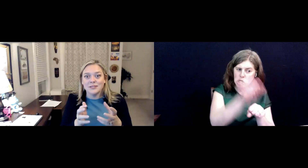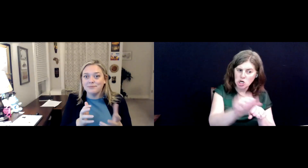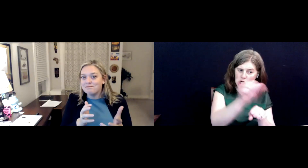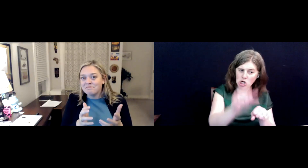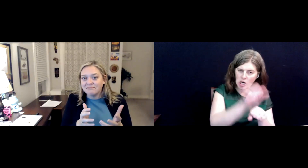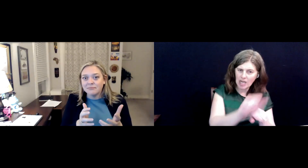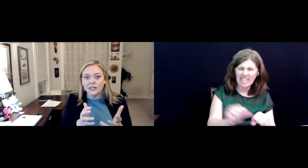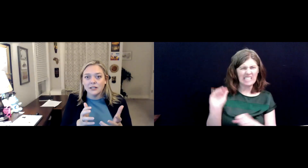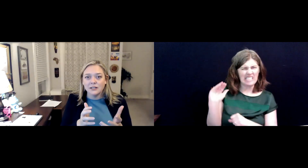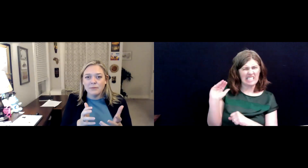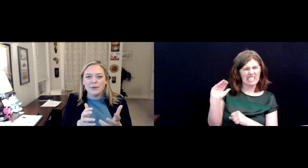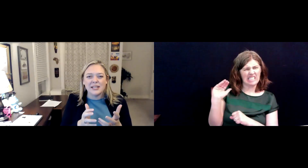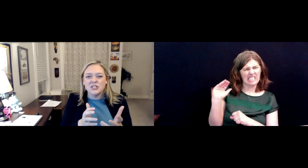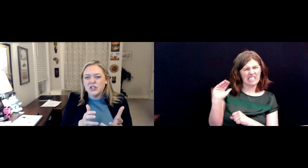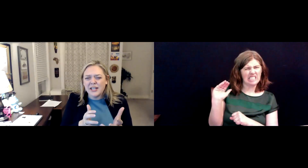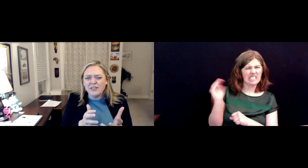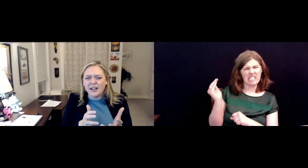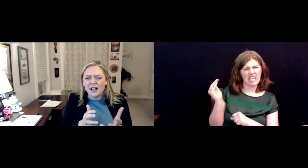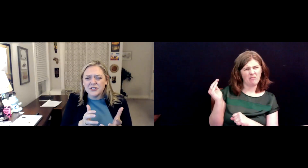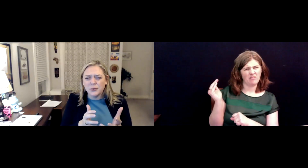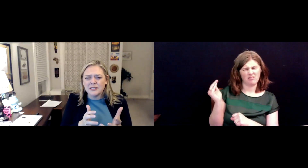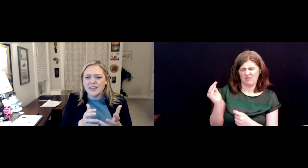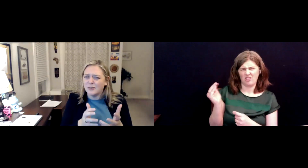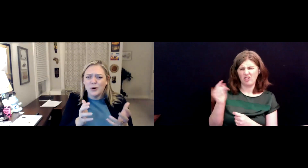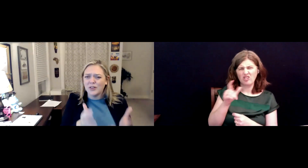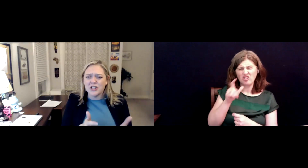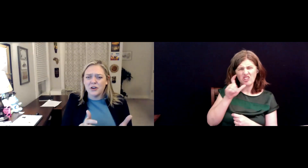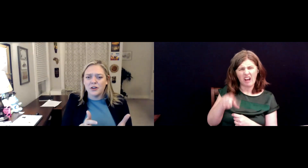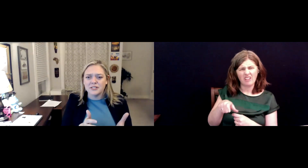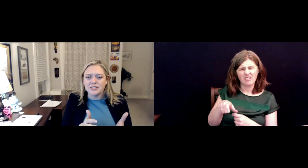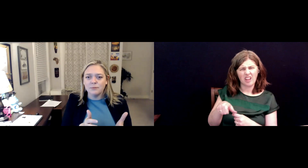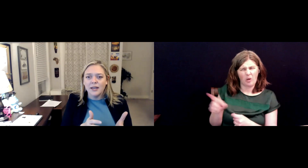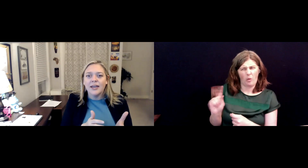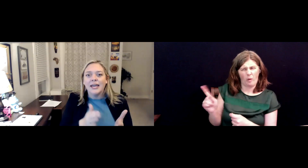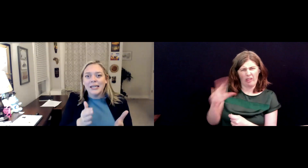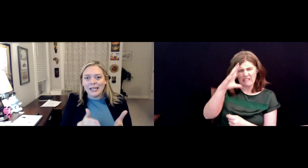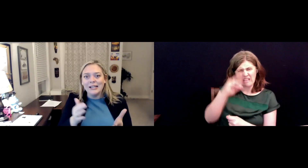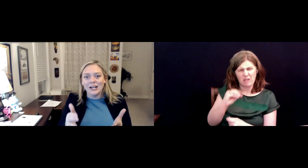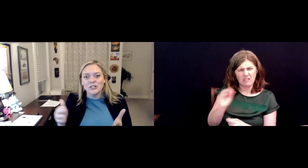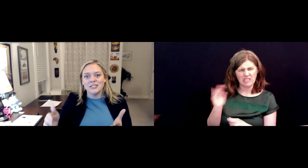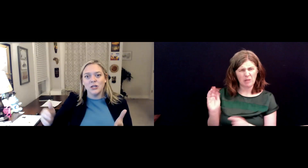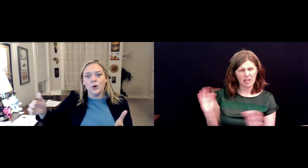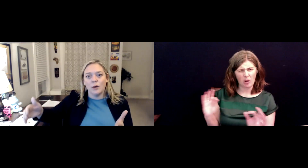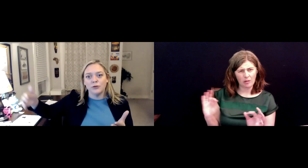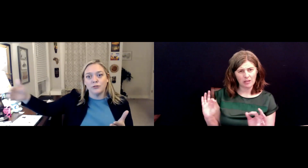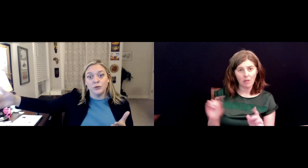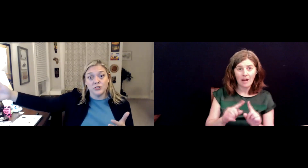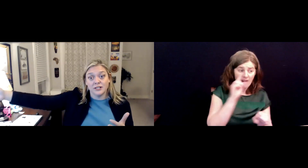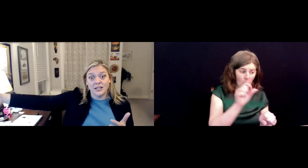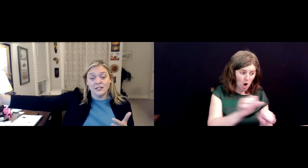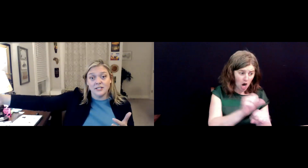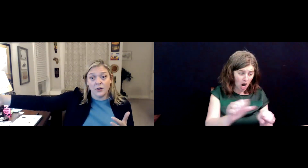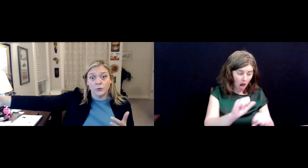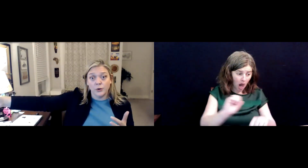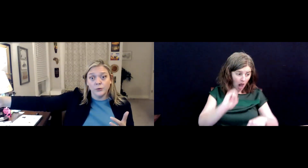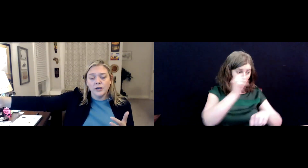seems maybe that shouldn't have a lot of consequence, like where the child falls asleep, can actually set you up for future